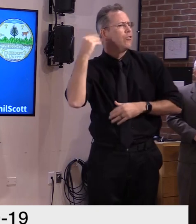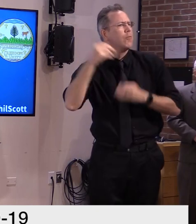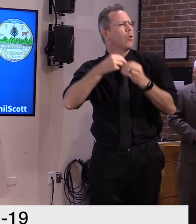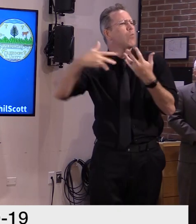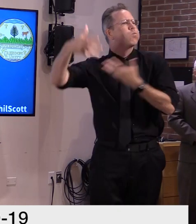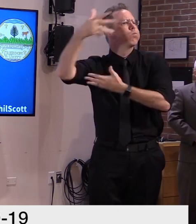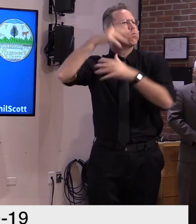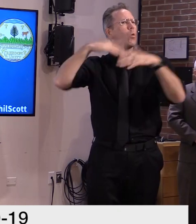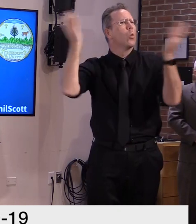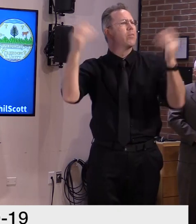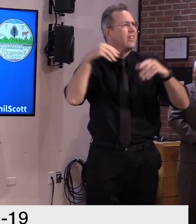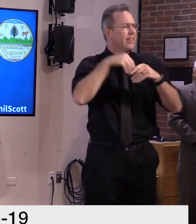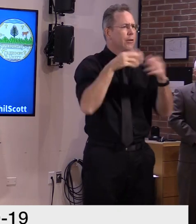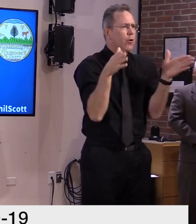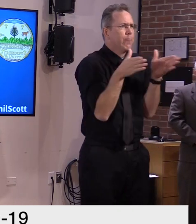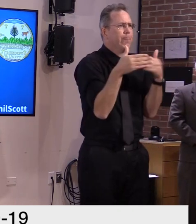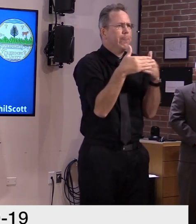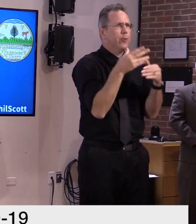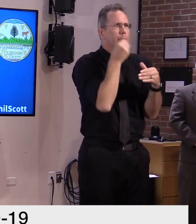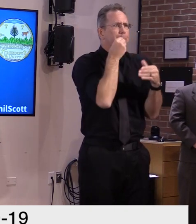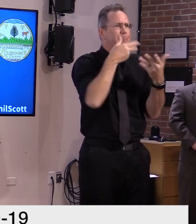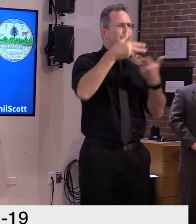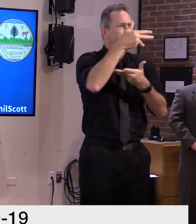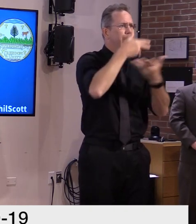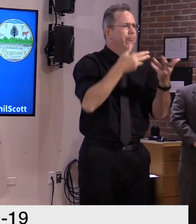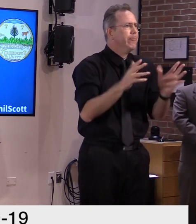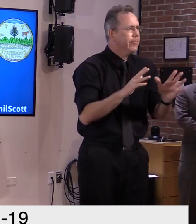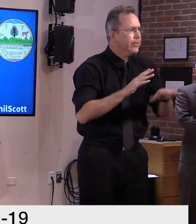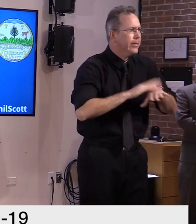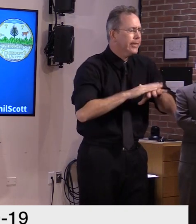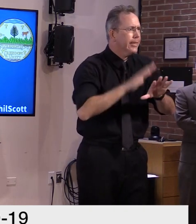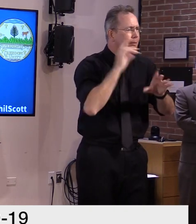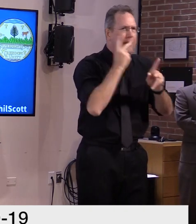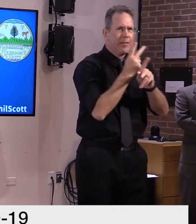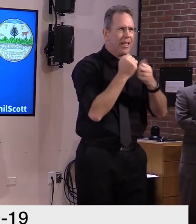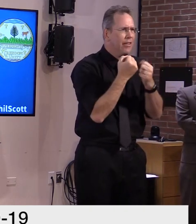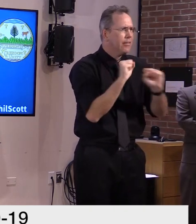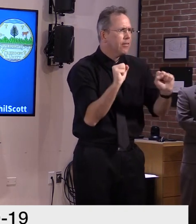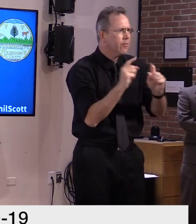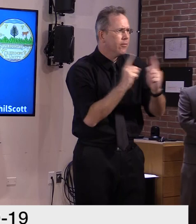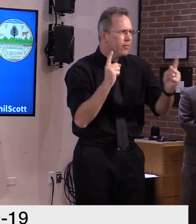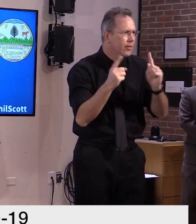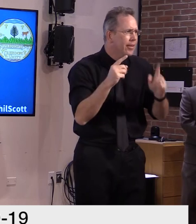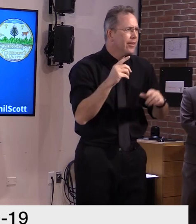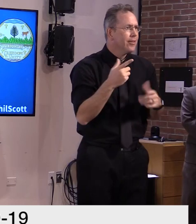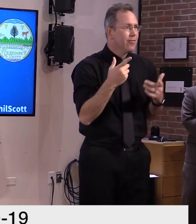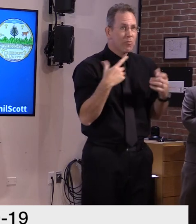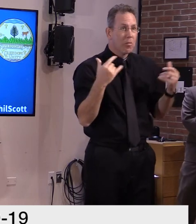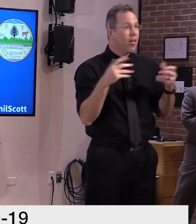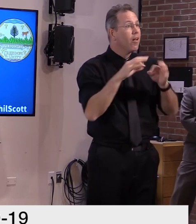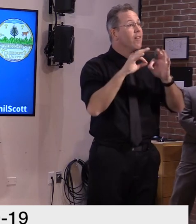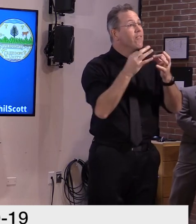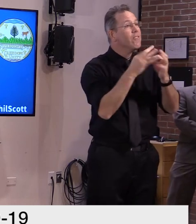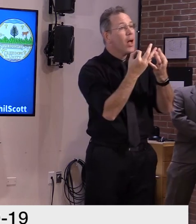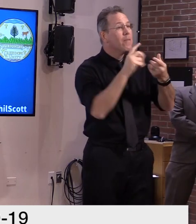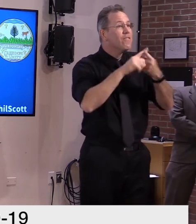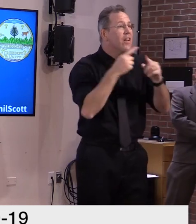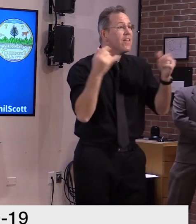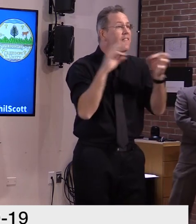any visitors to their buildings, the guidance establishes that spectators will not be allowed at school-based indoor sports